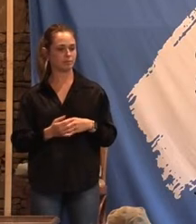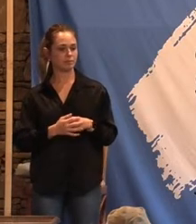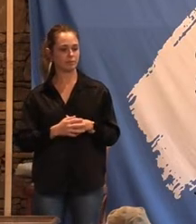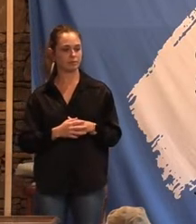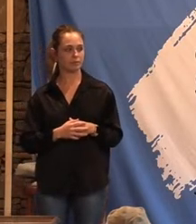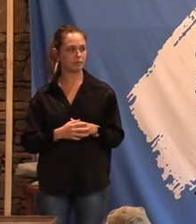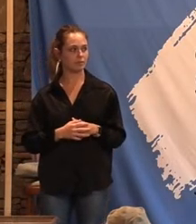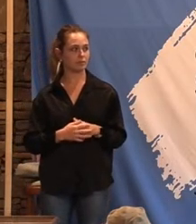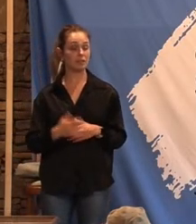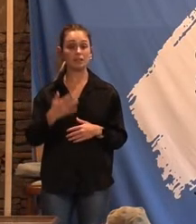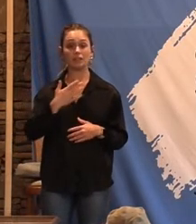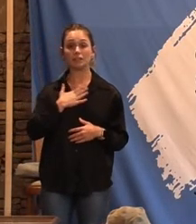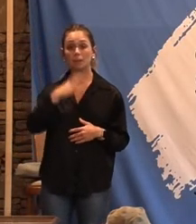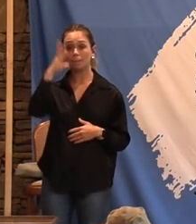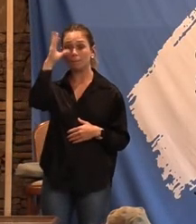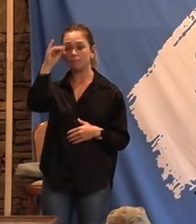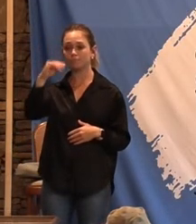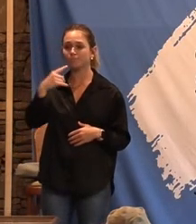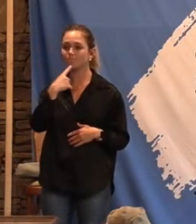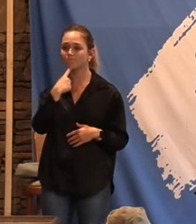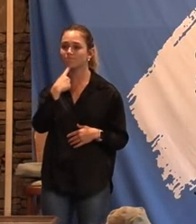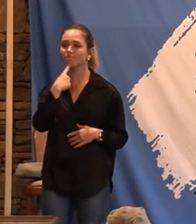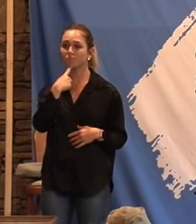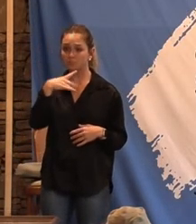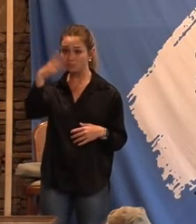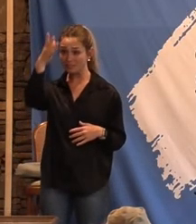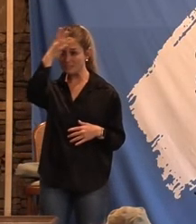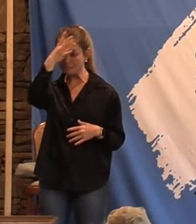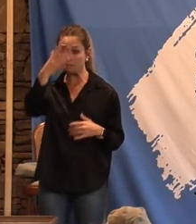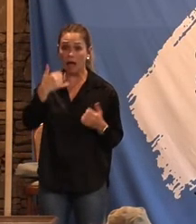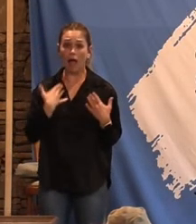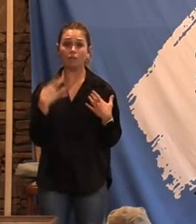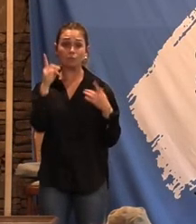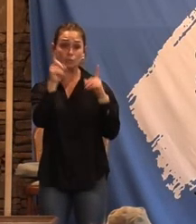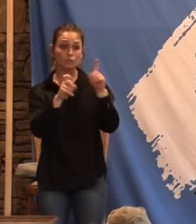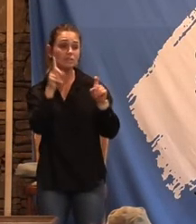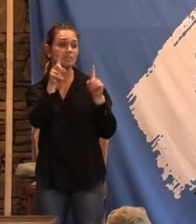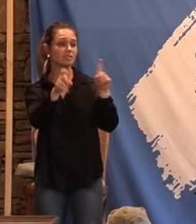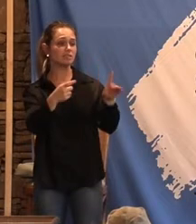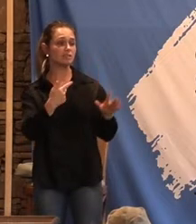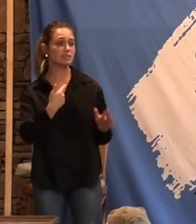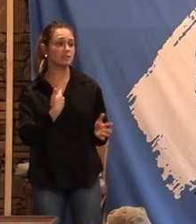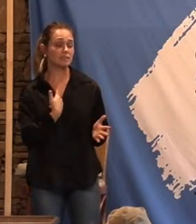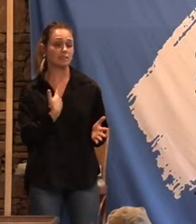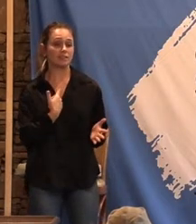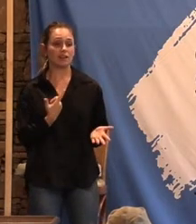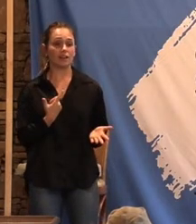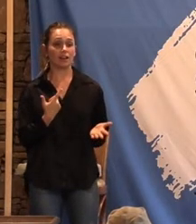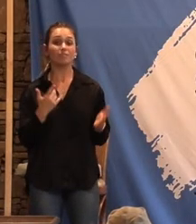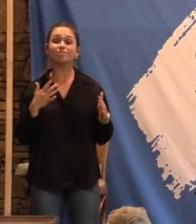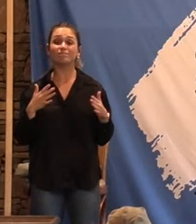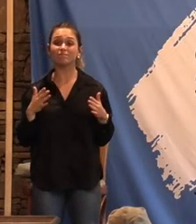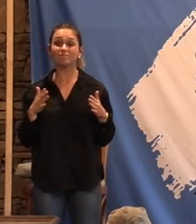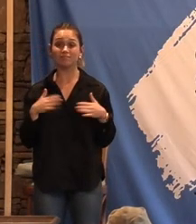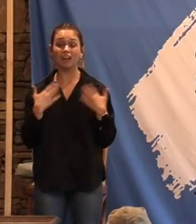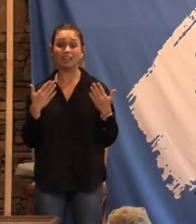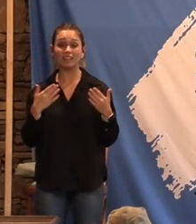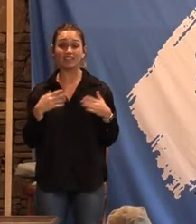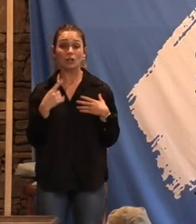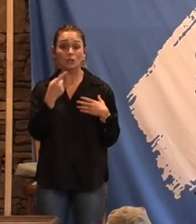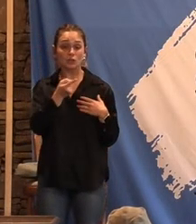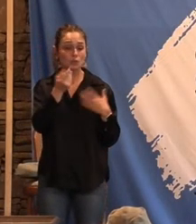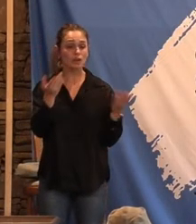My boy said, "Dad, I've got some questions. I'm so glad that you